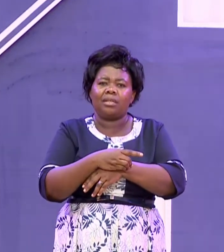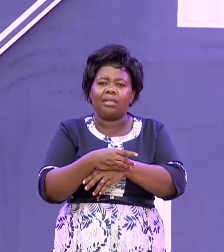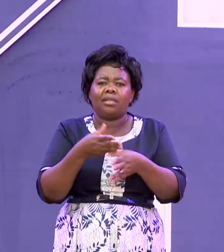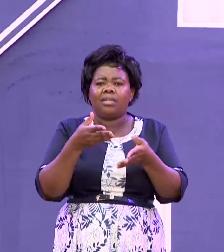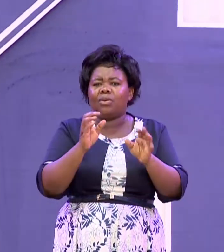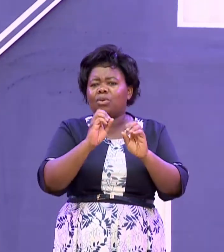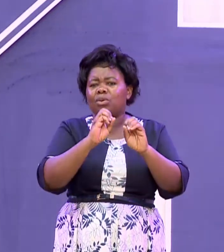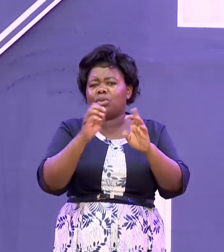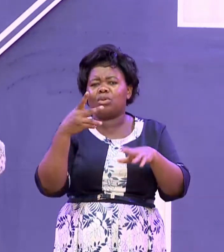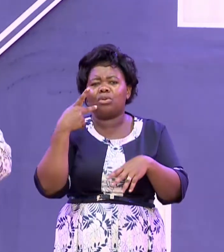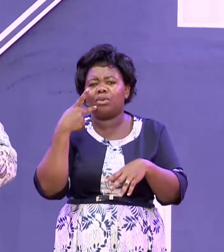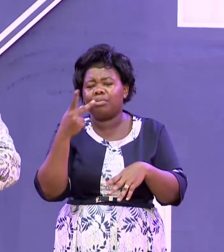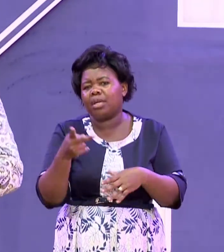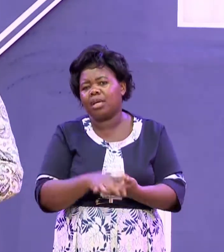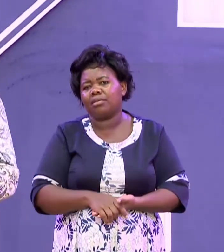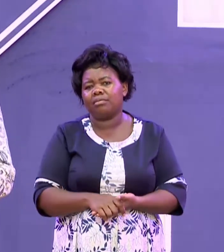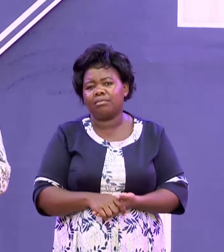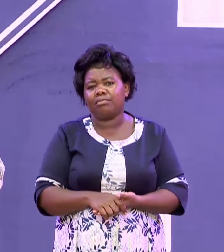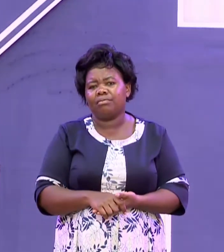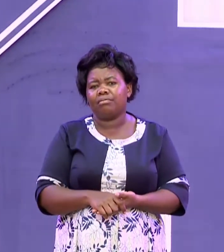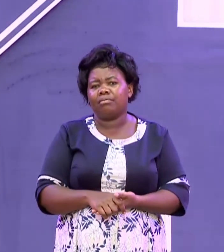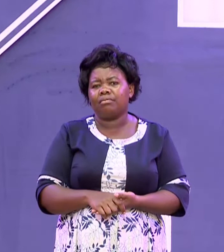hours, no one had responded to the brother.